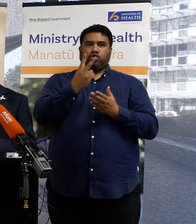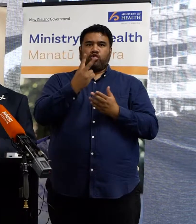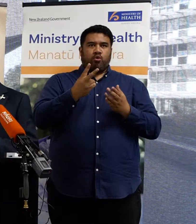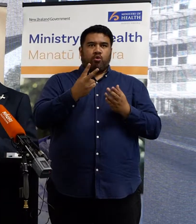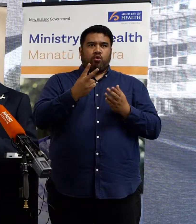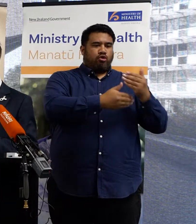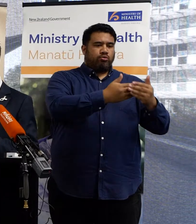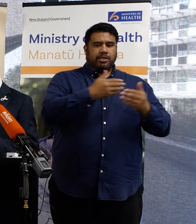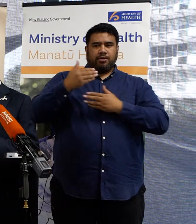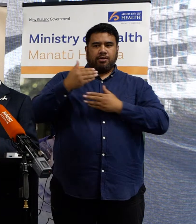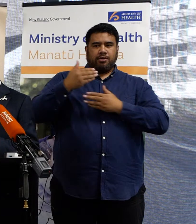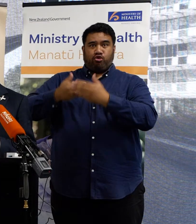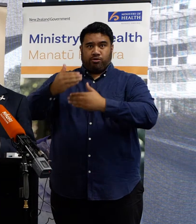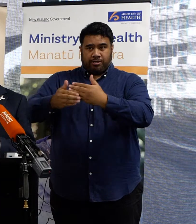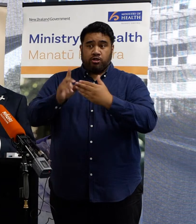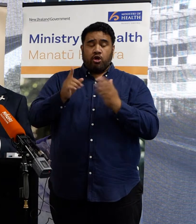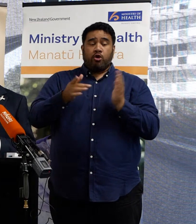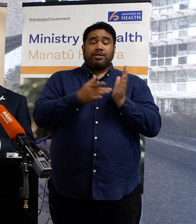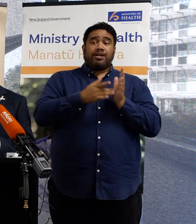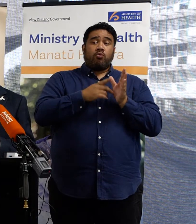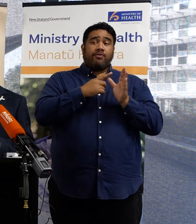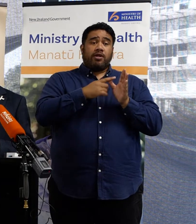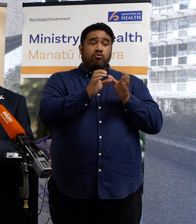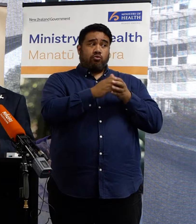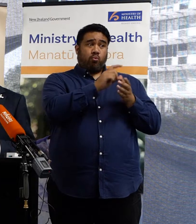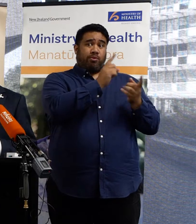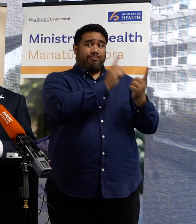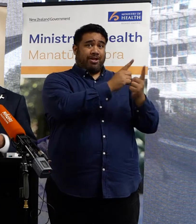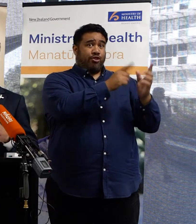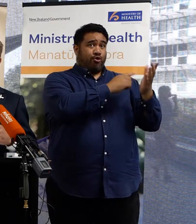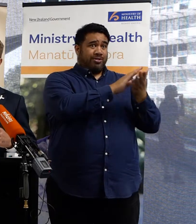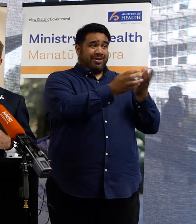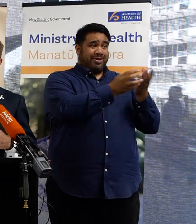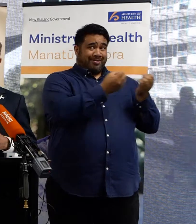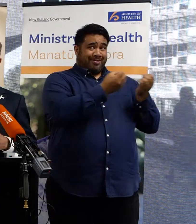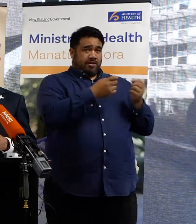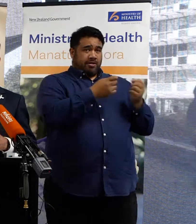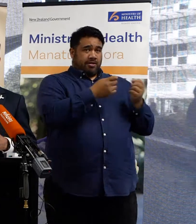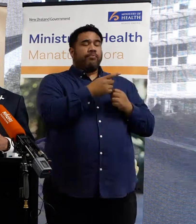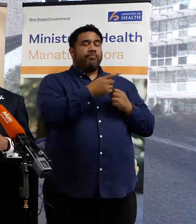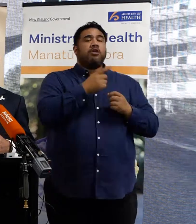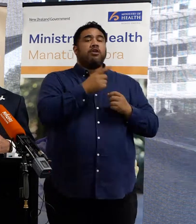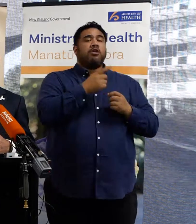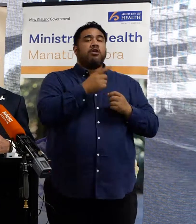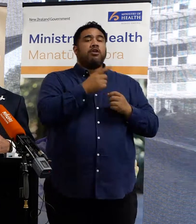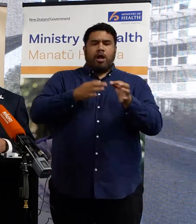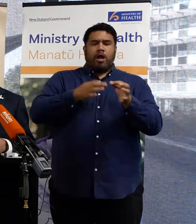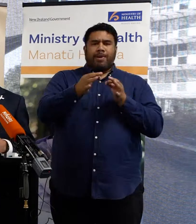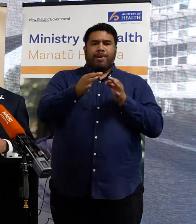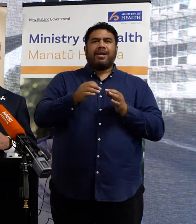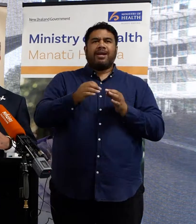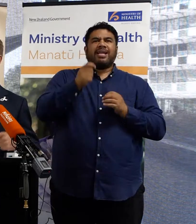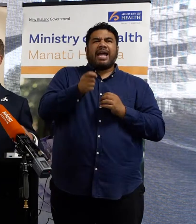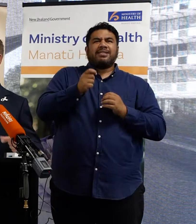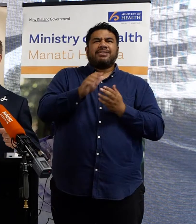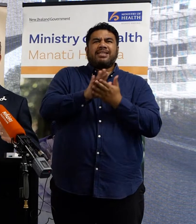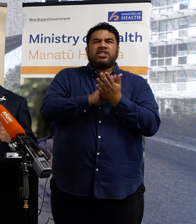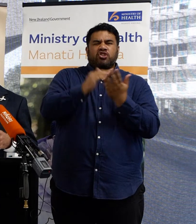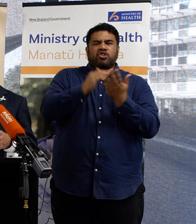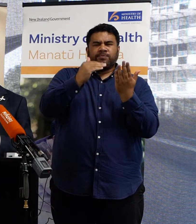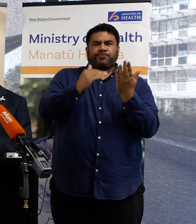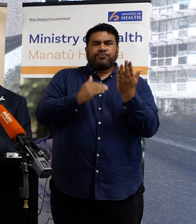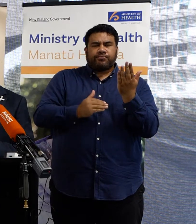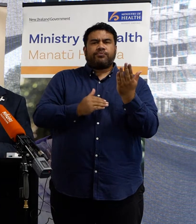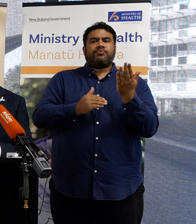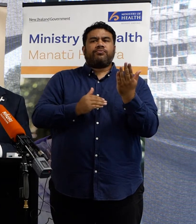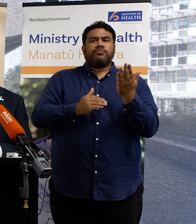the main advice we're seeking from the technical advisory group is, because the case definition, as you'll know from our website, includes that they have travelled